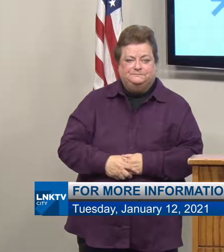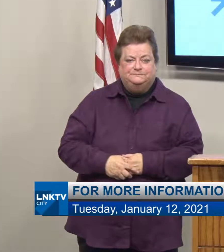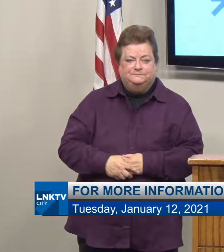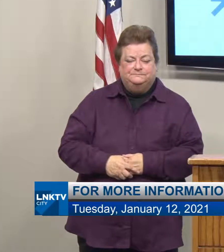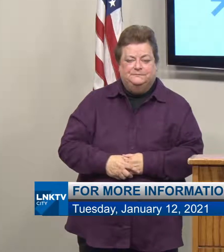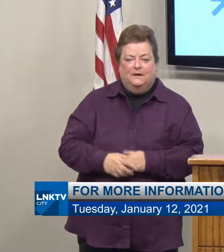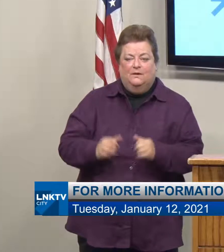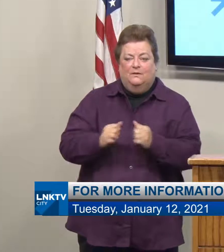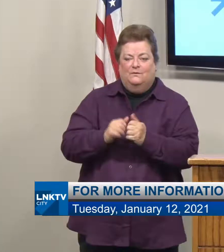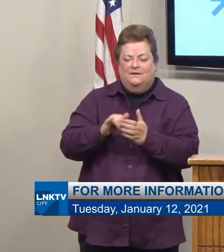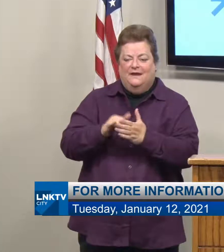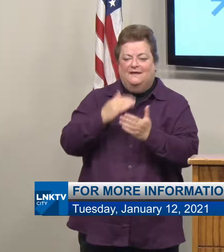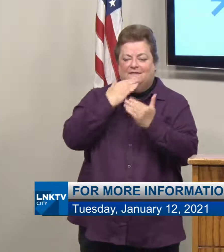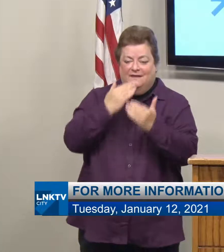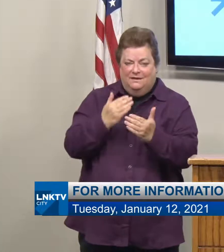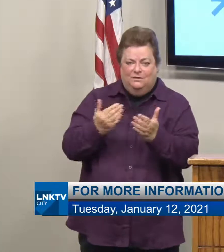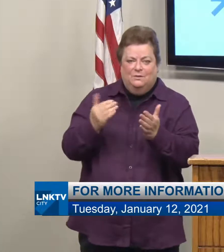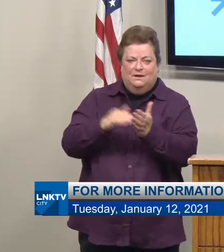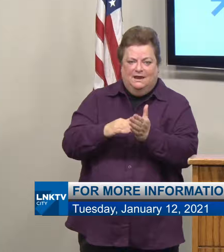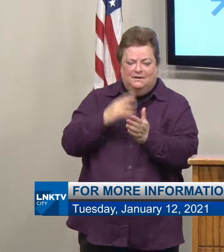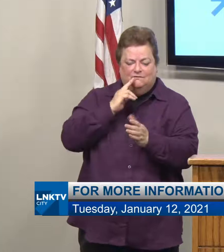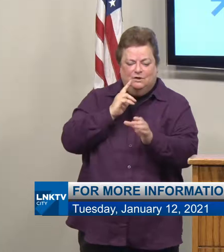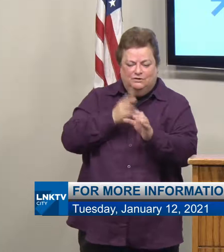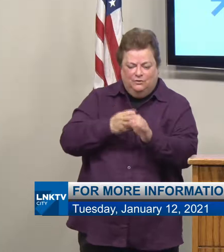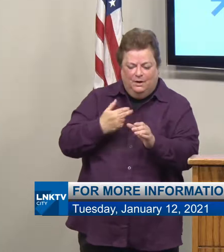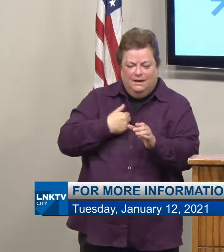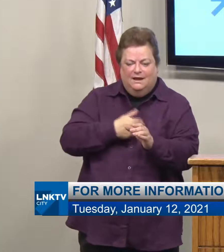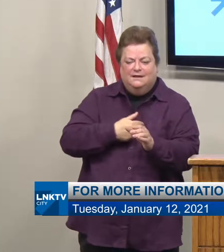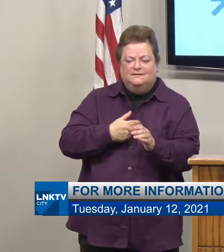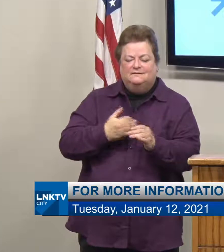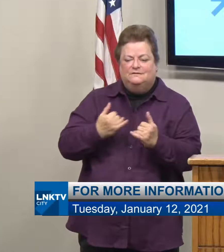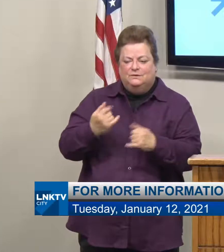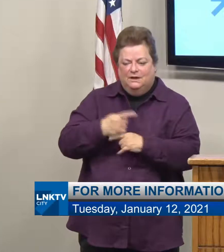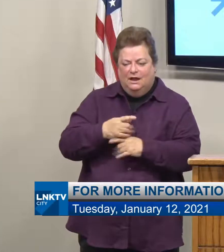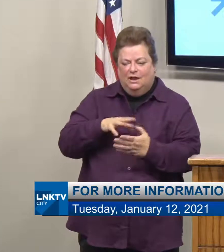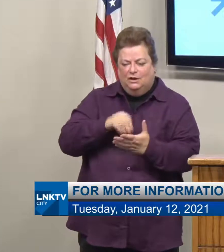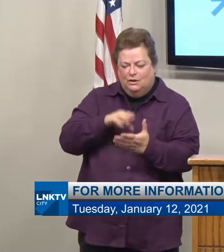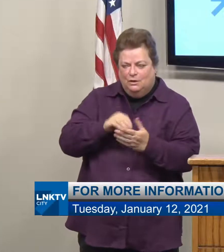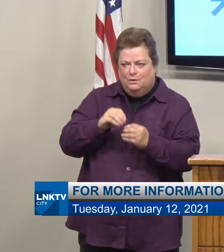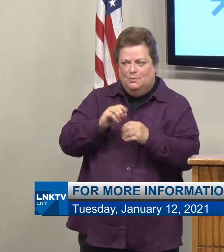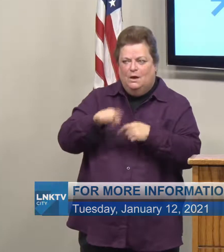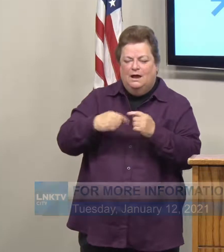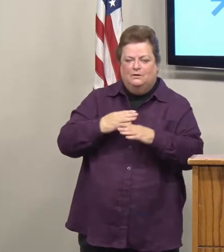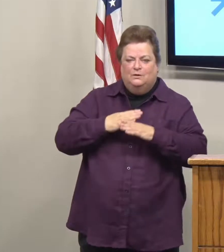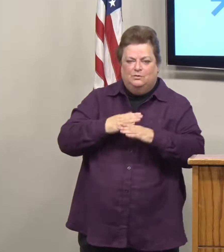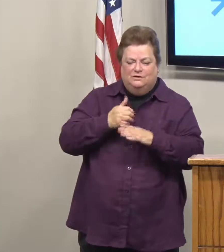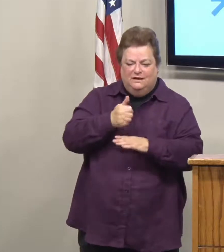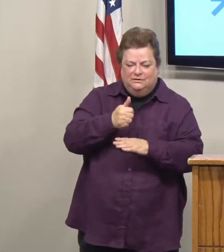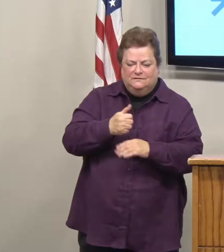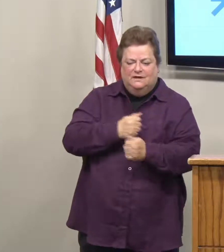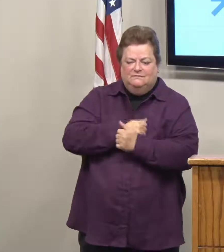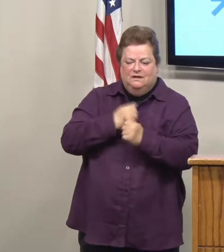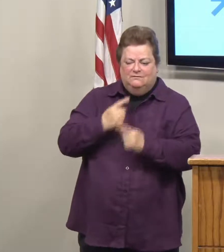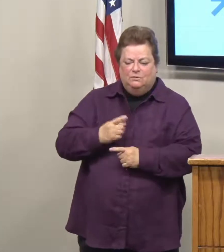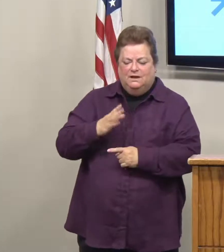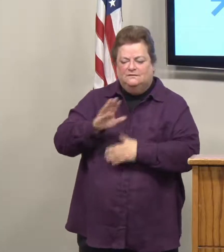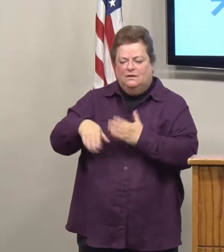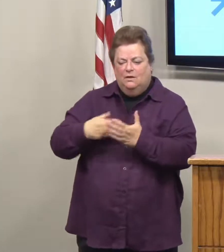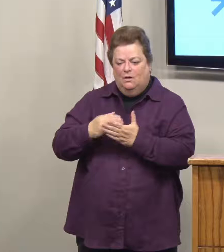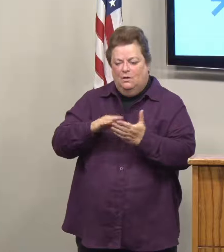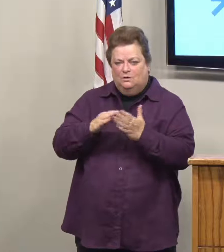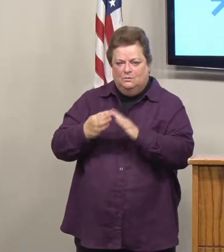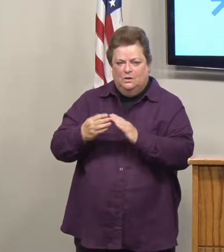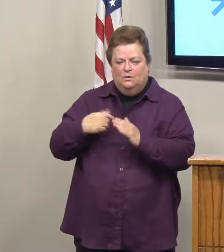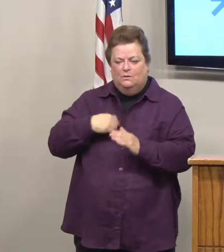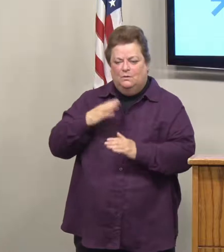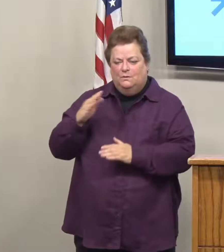Well, with that then, thank you again for joining us, to learning more about how to protect yourself, your loved ones, and our entire community. We'll